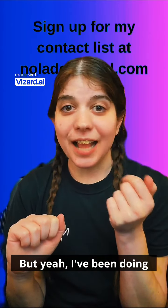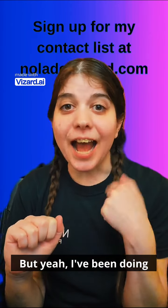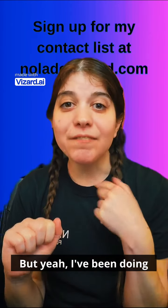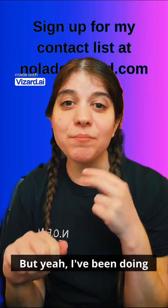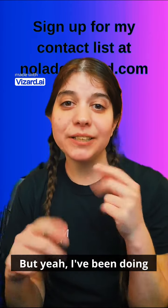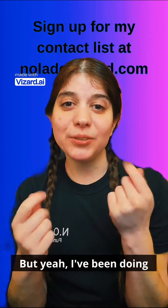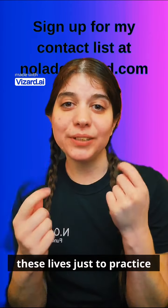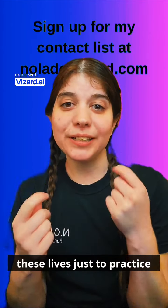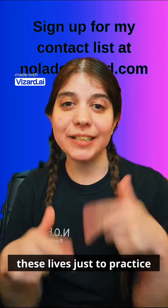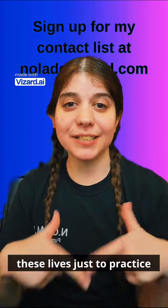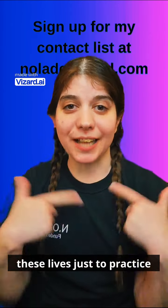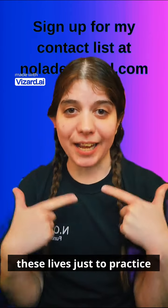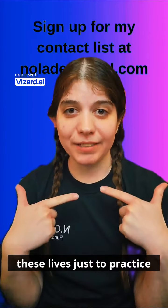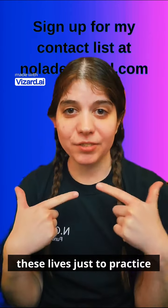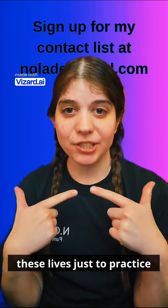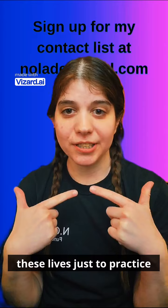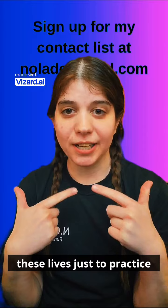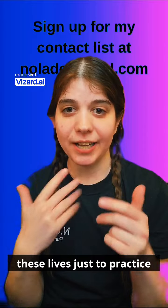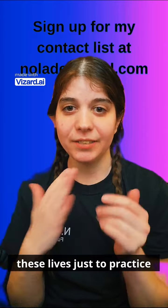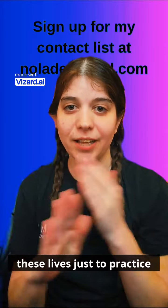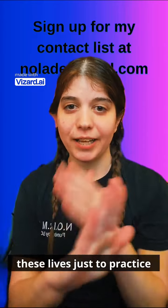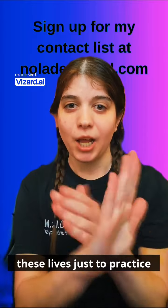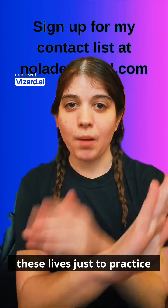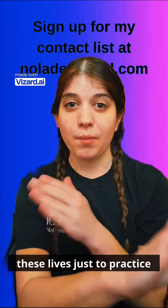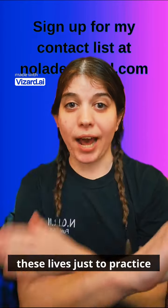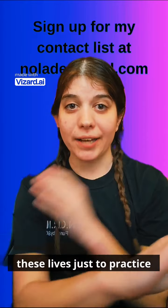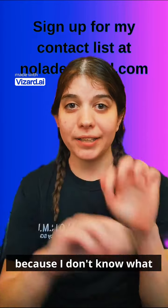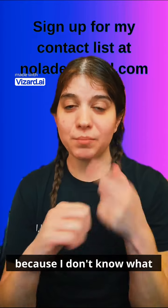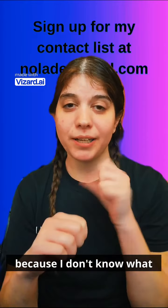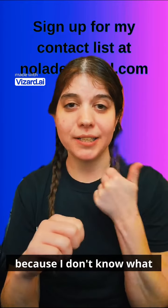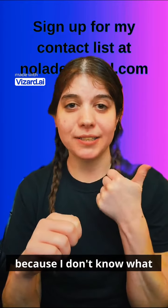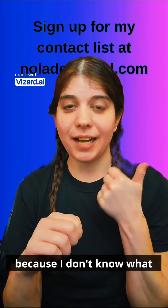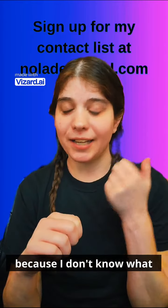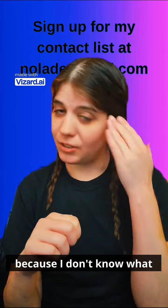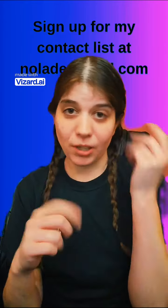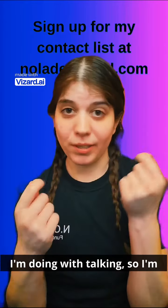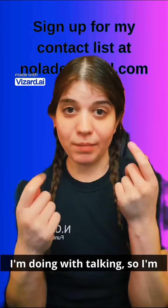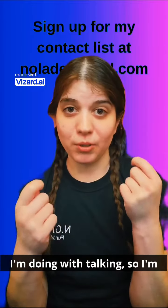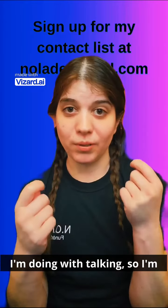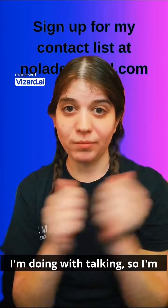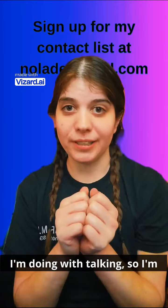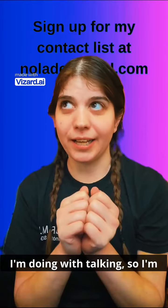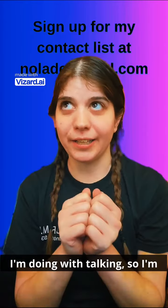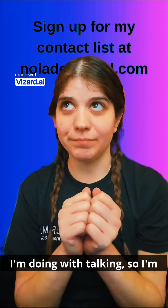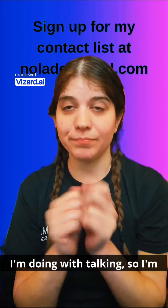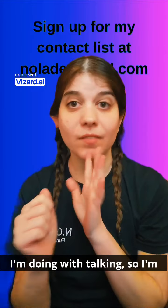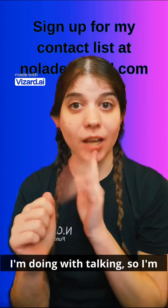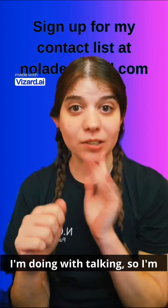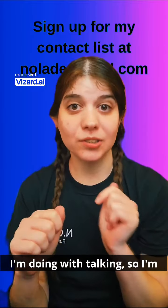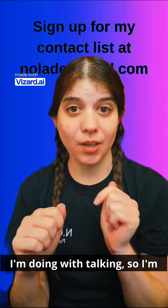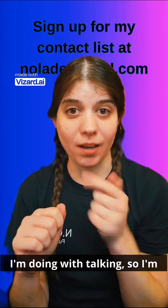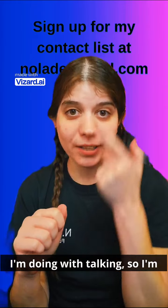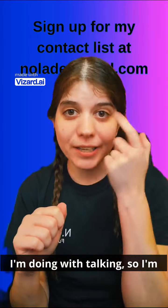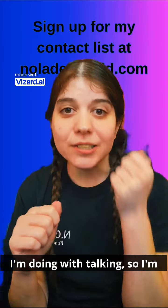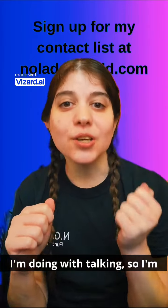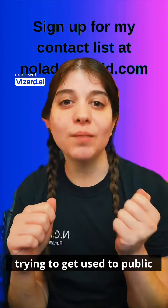I've been doing these lives just to kind of like practice, because I don't know what I'm doing with like talking, so I'm